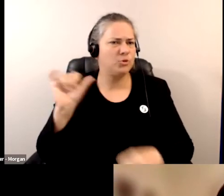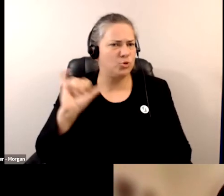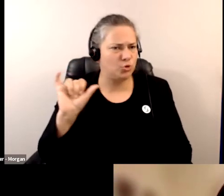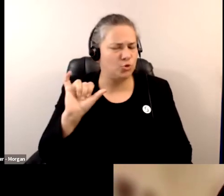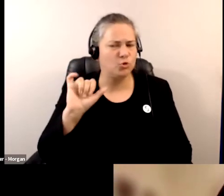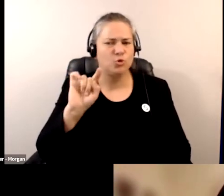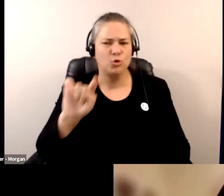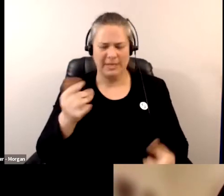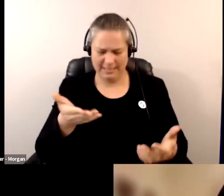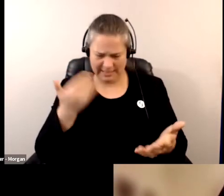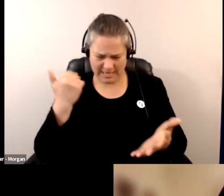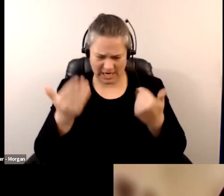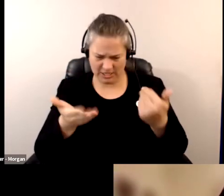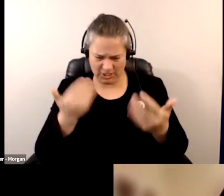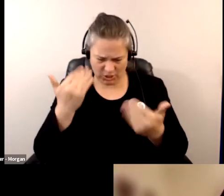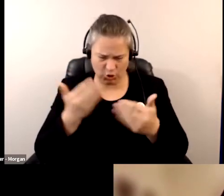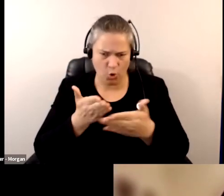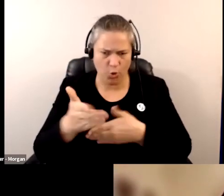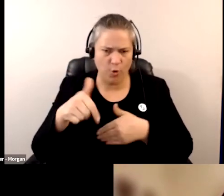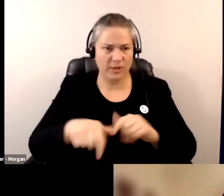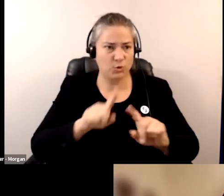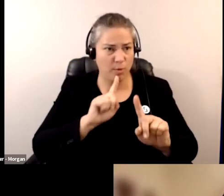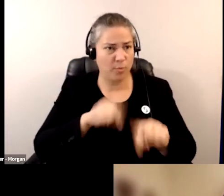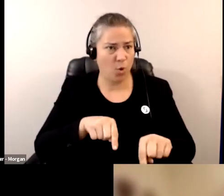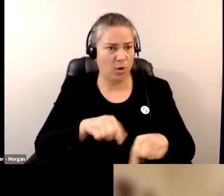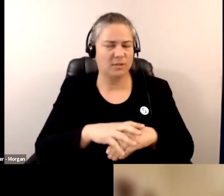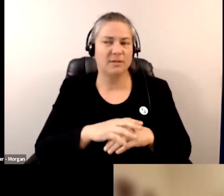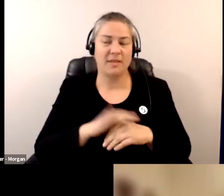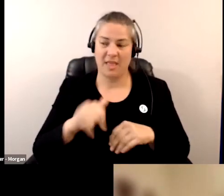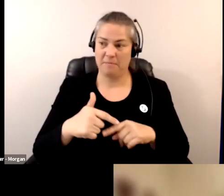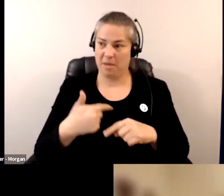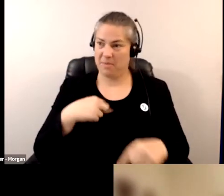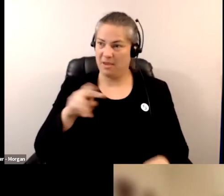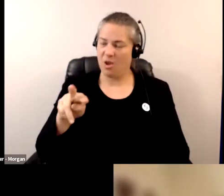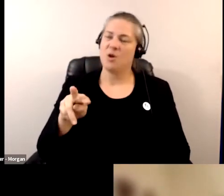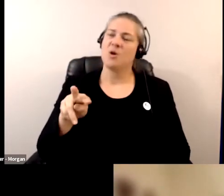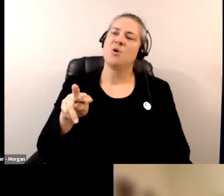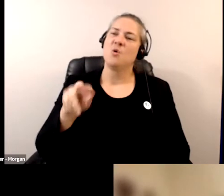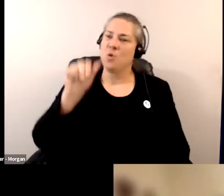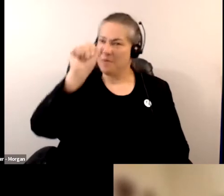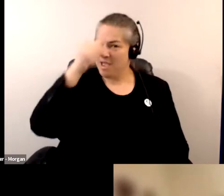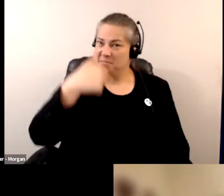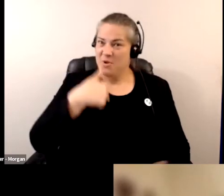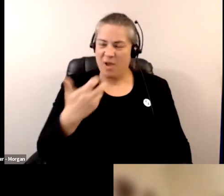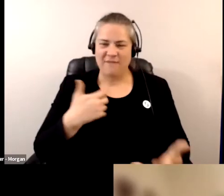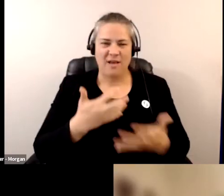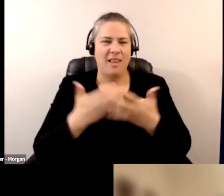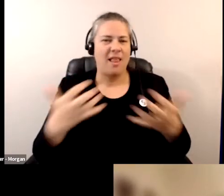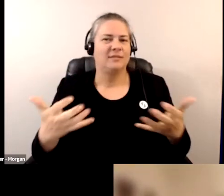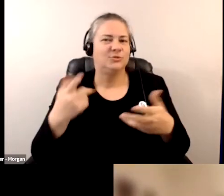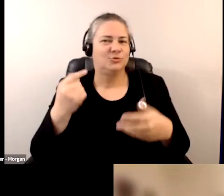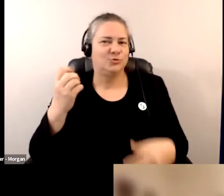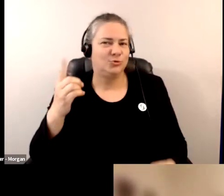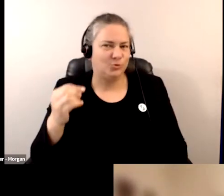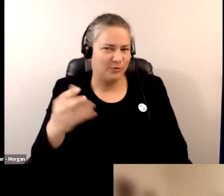digesting what is in this report. And it just reminds me that there's just so much to do. So thank you, the